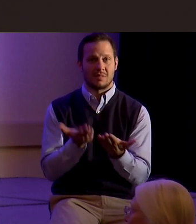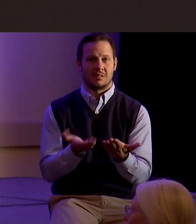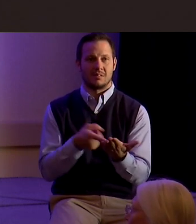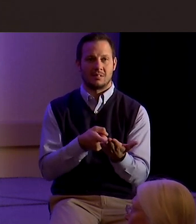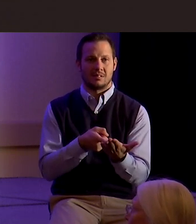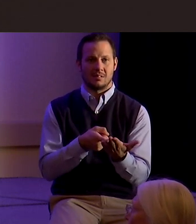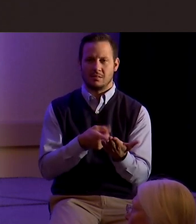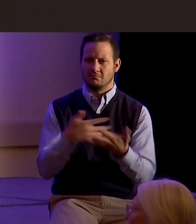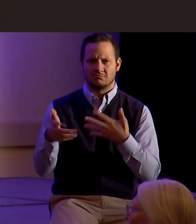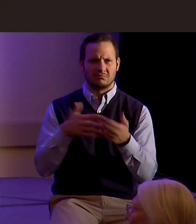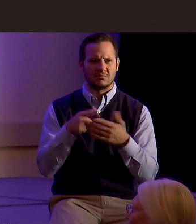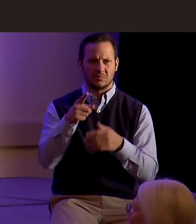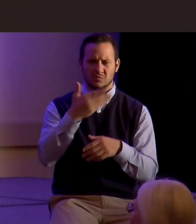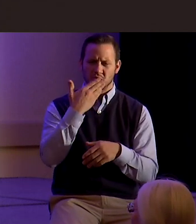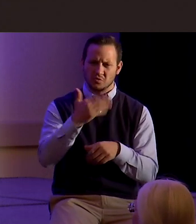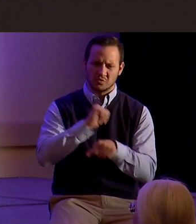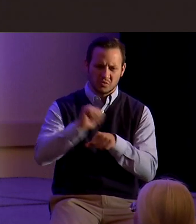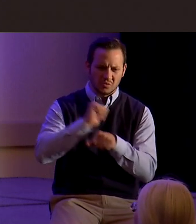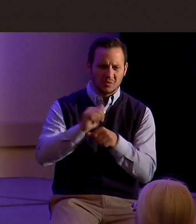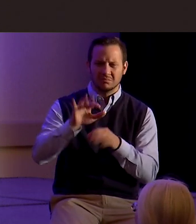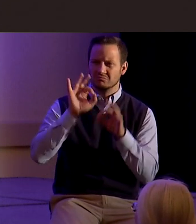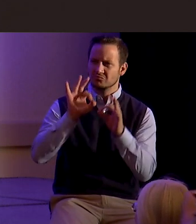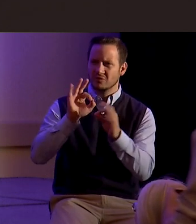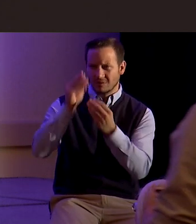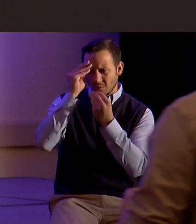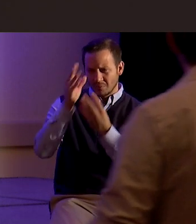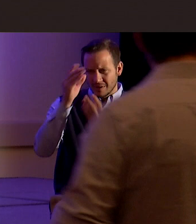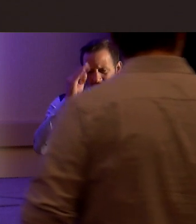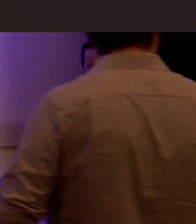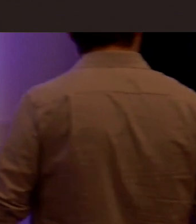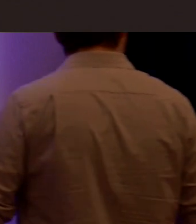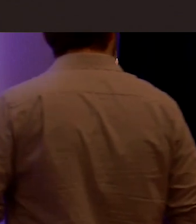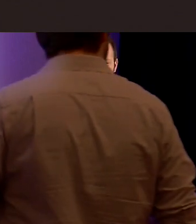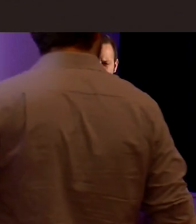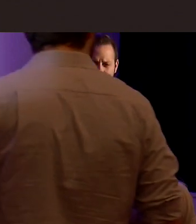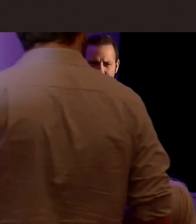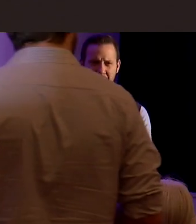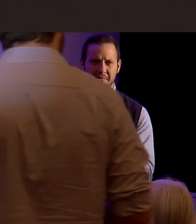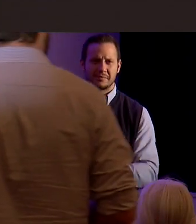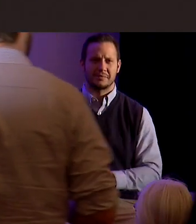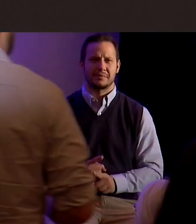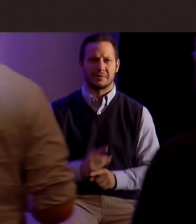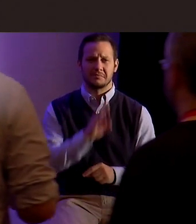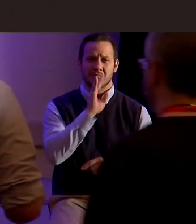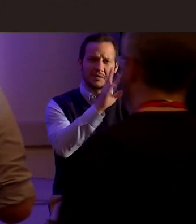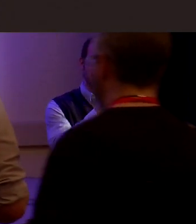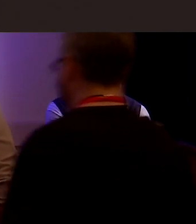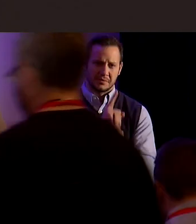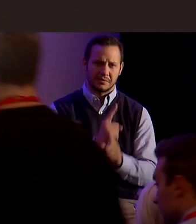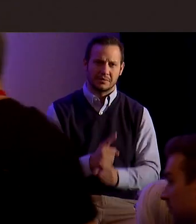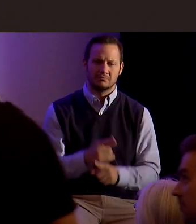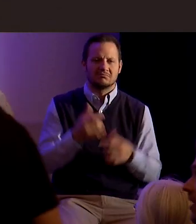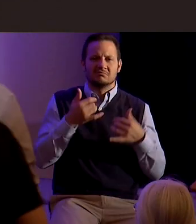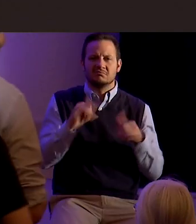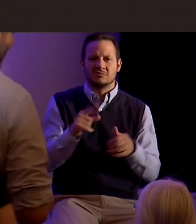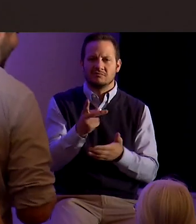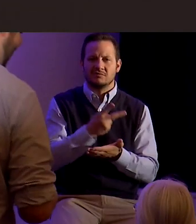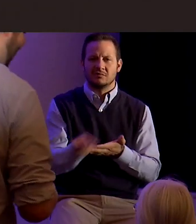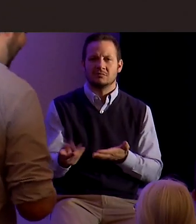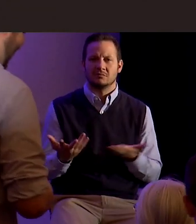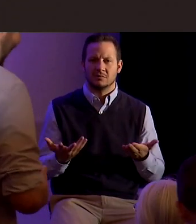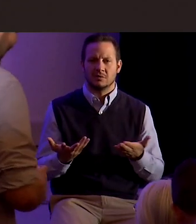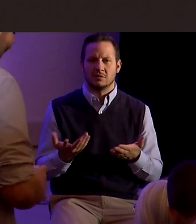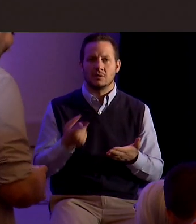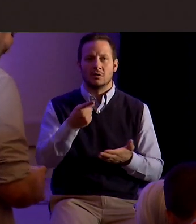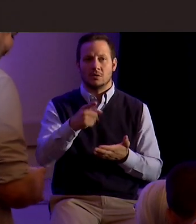hard you work, no matter how hard you obey, no matter how much you do everything you are told to do, you're still not good enough. When